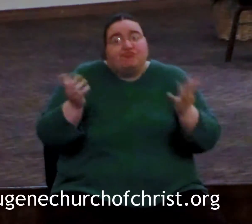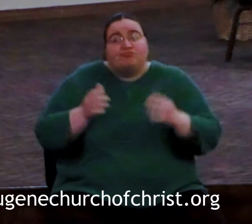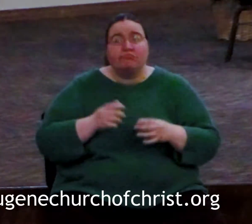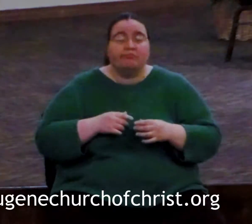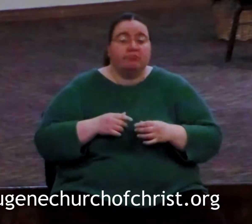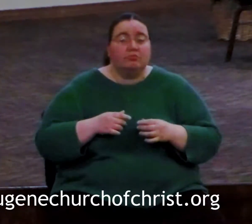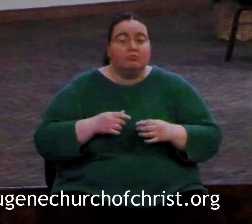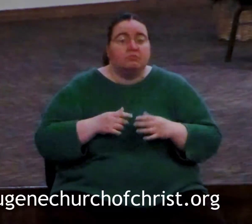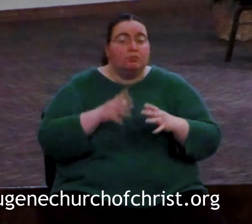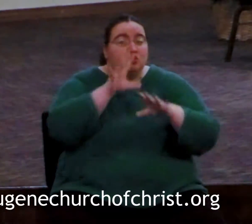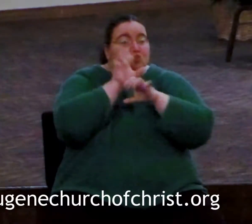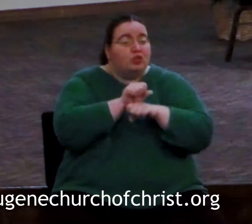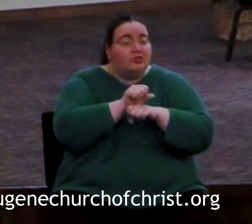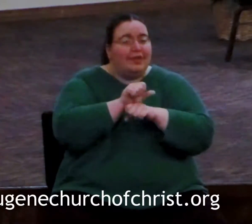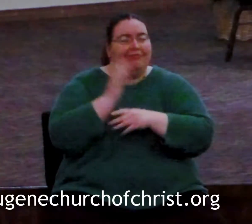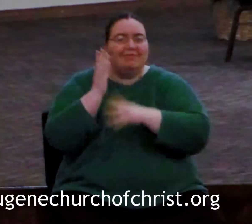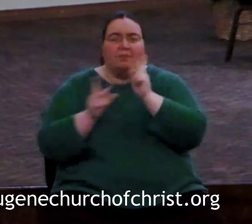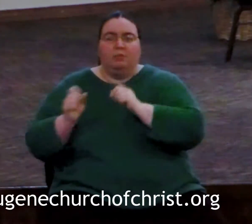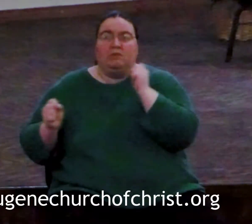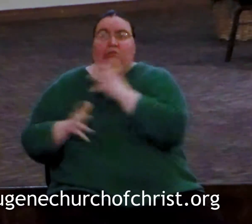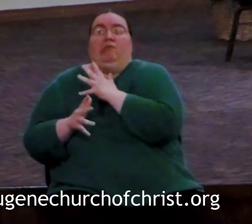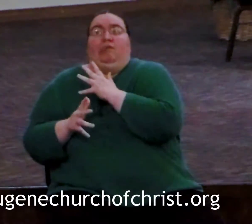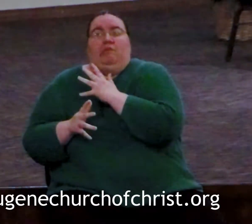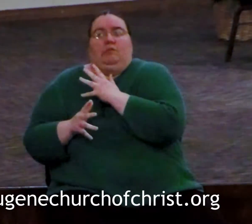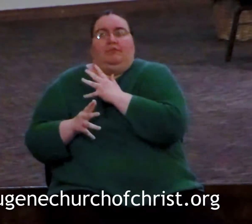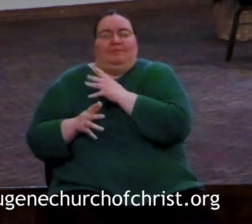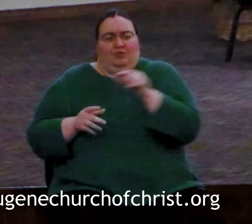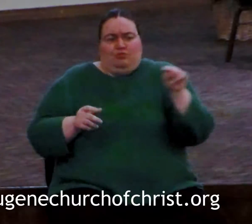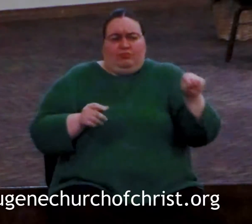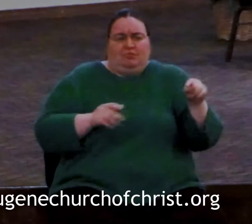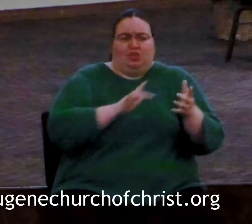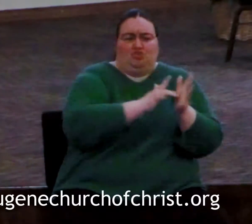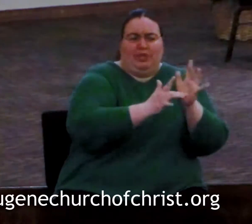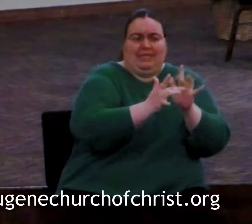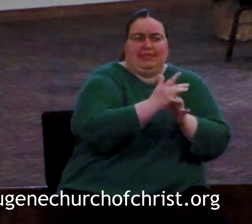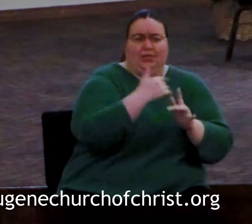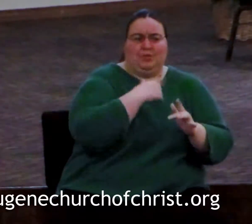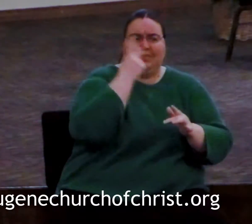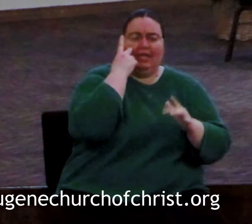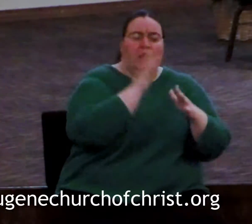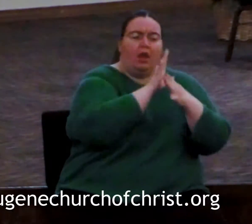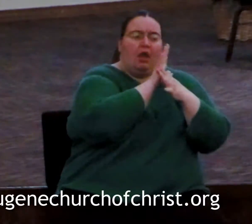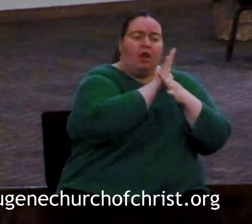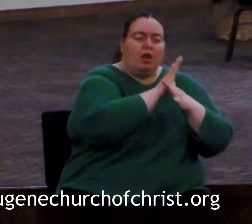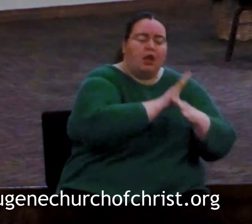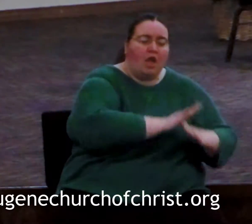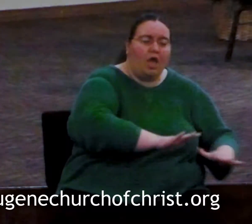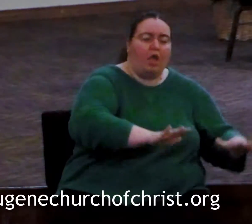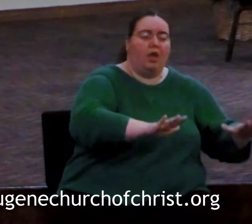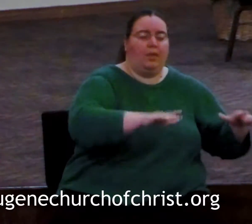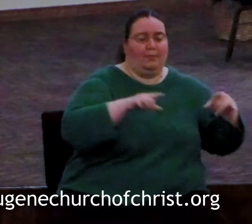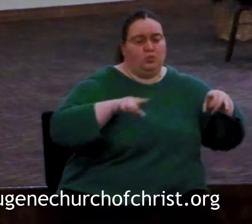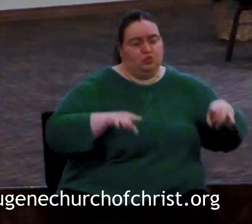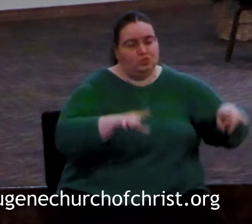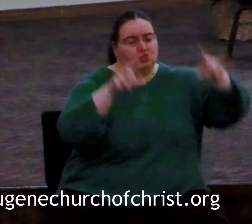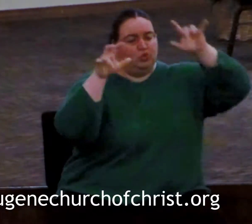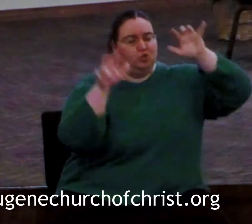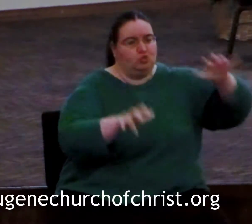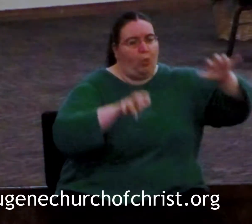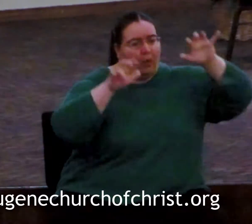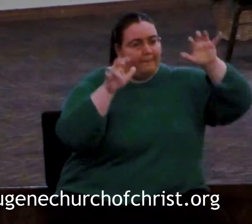who are frightened by it. And here in Jesus, we see calm within the storm, which is something that's a frequent idea throughout the Gospels, which